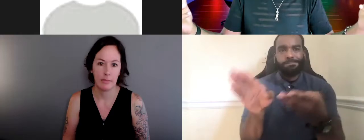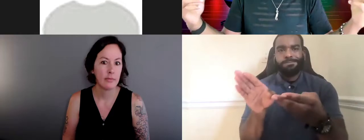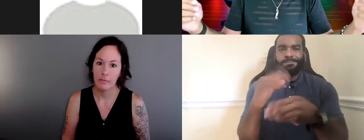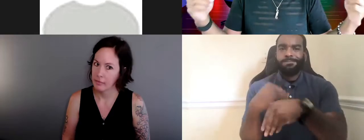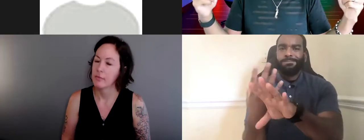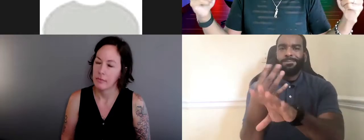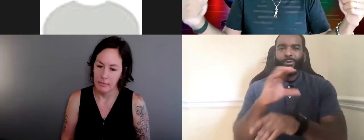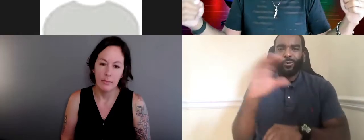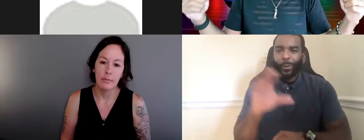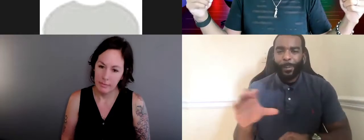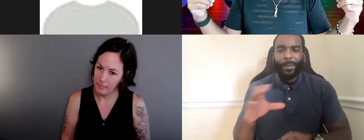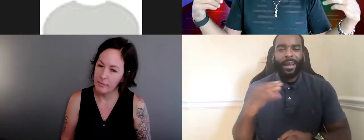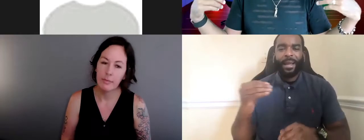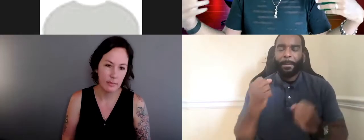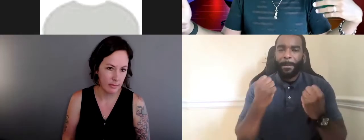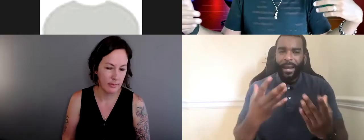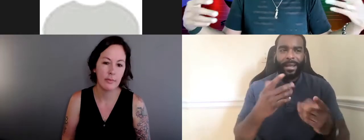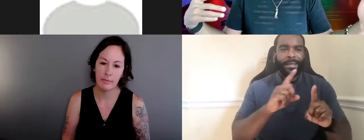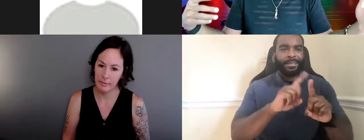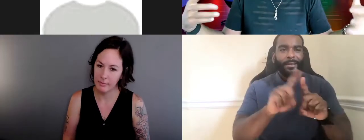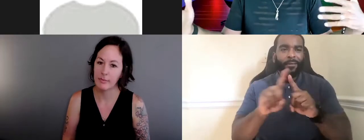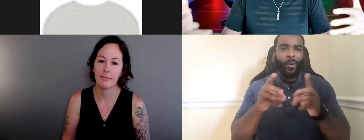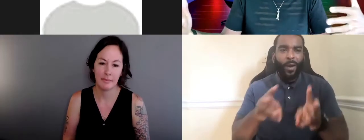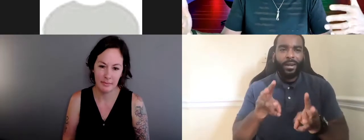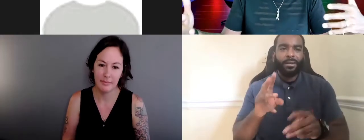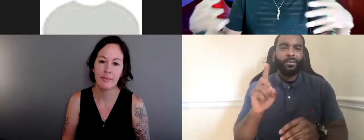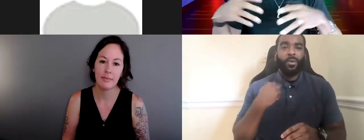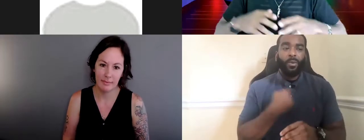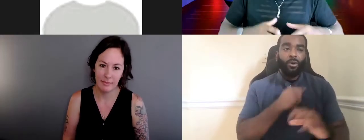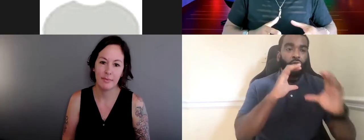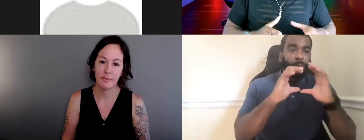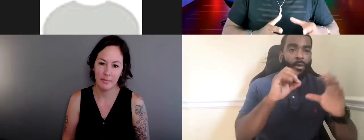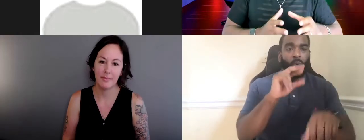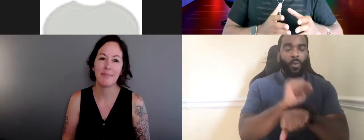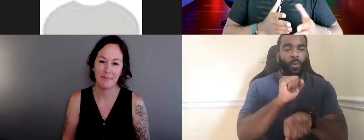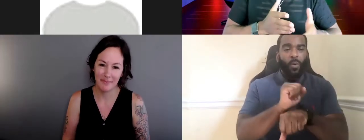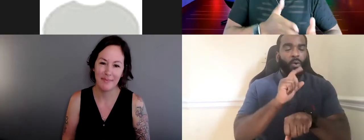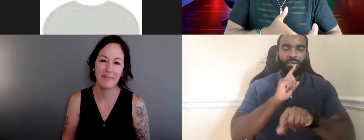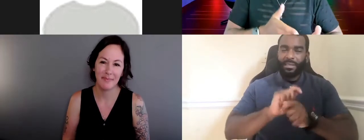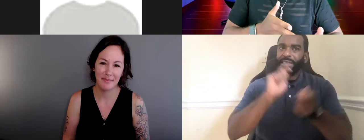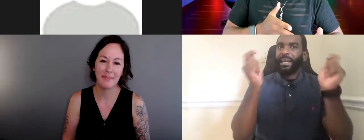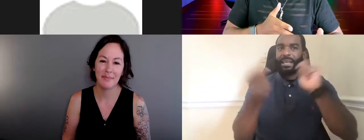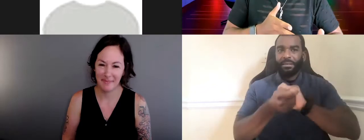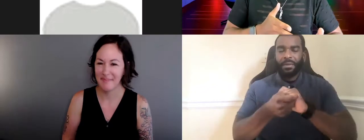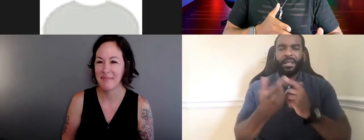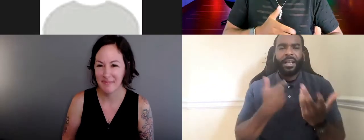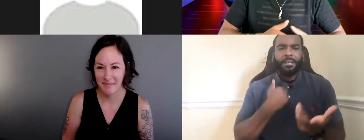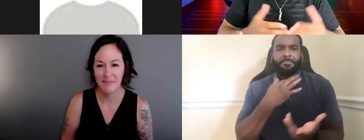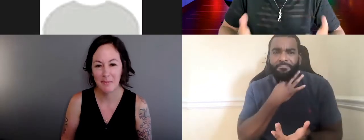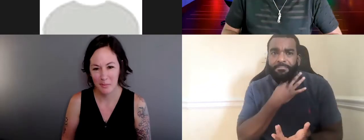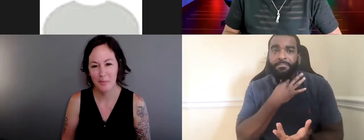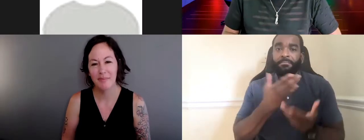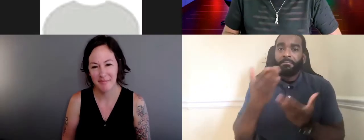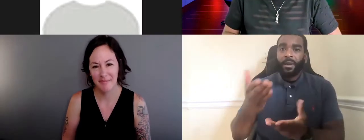so many ways in which we communicate or work has changed. And I was wondering, has there been a specific impact